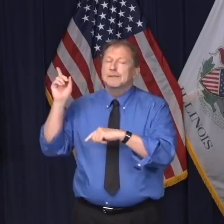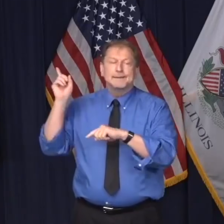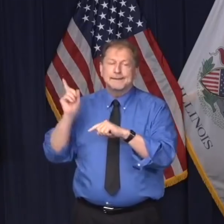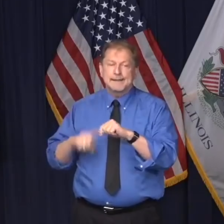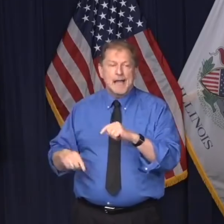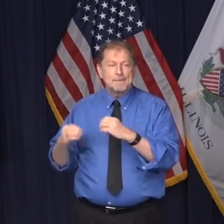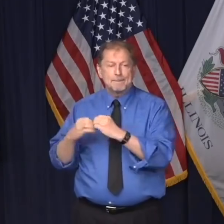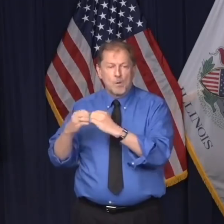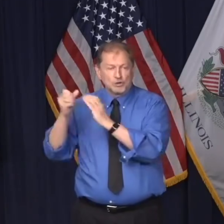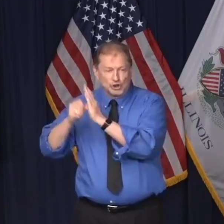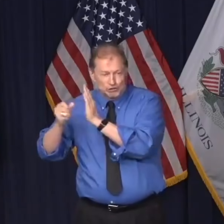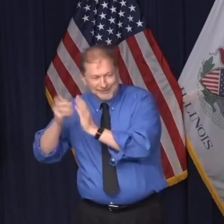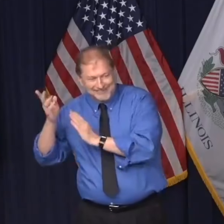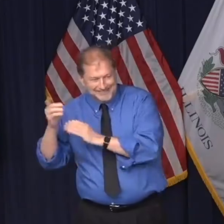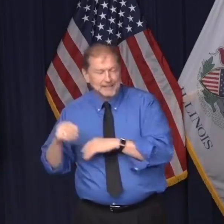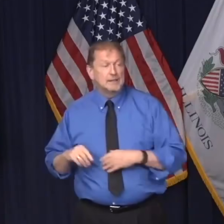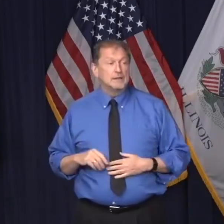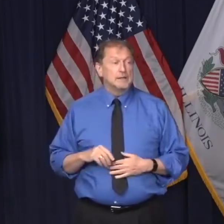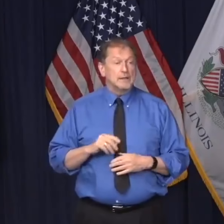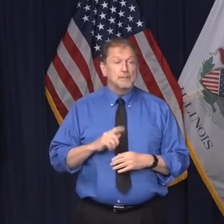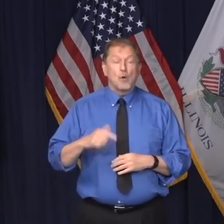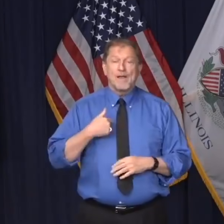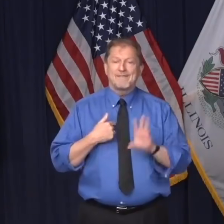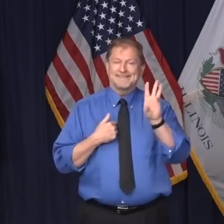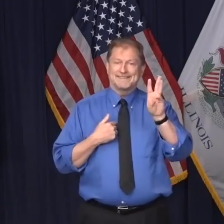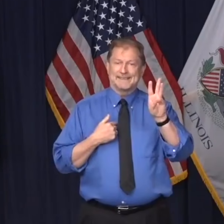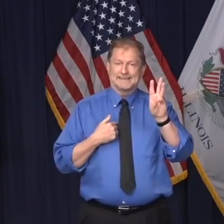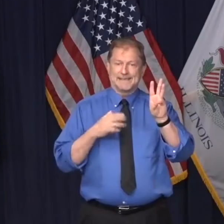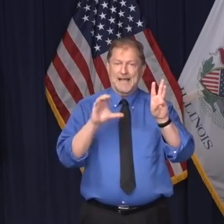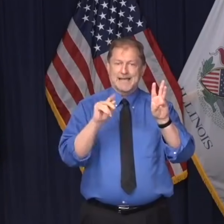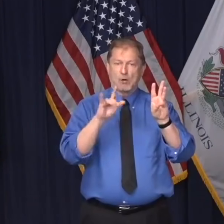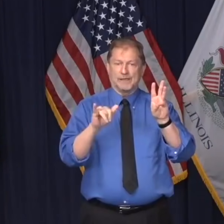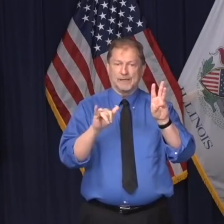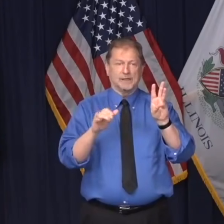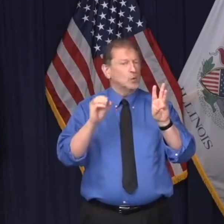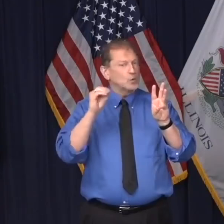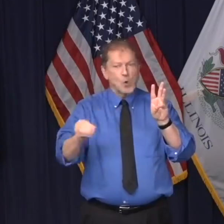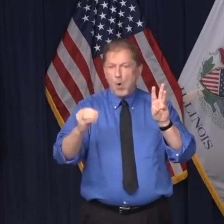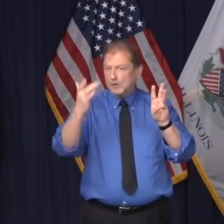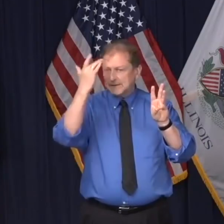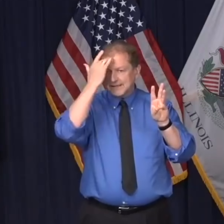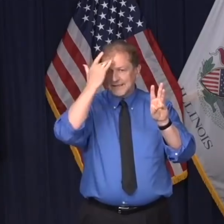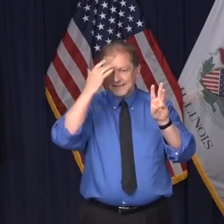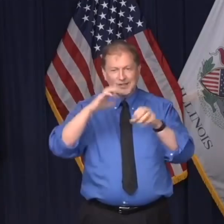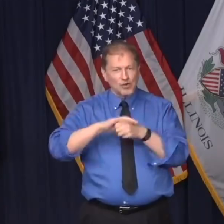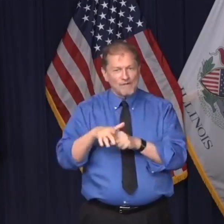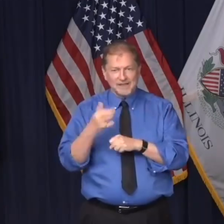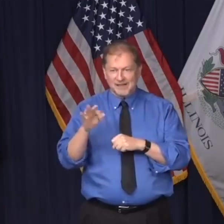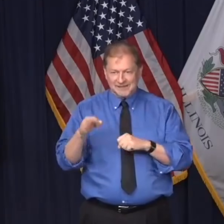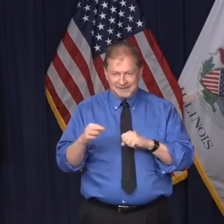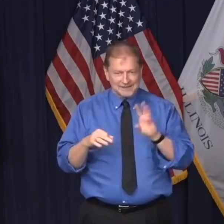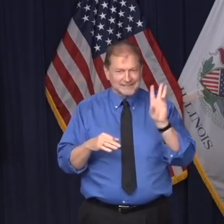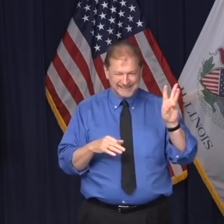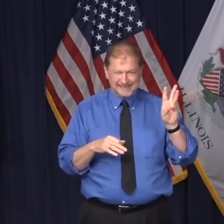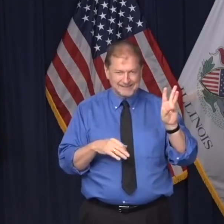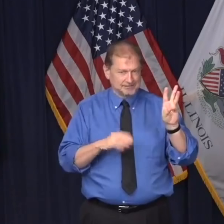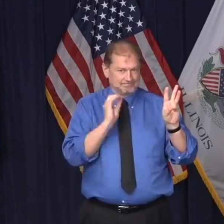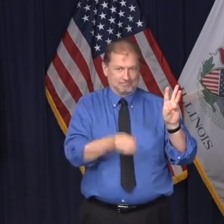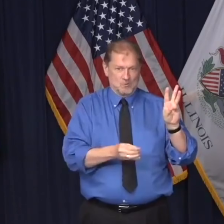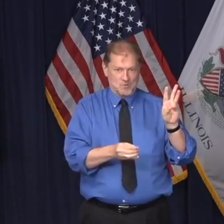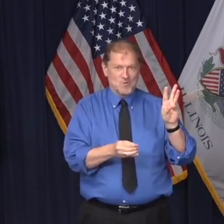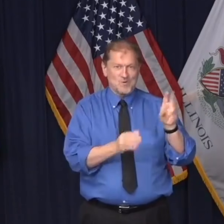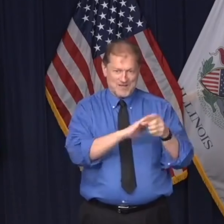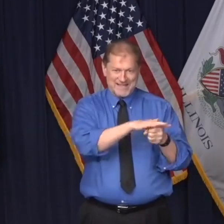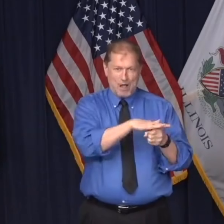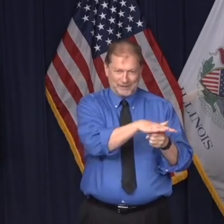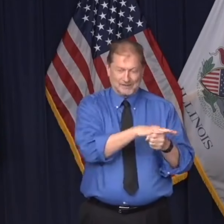also point out that, yes, it's true, there are 6 counties in the state that don't have any cases, several counties that have 1 case. But as